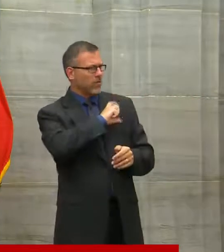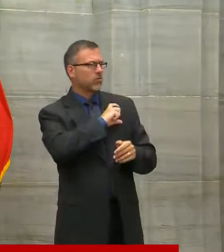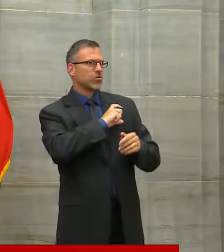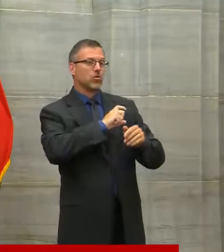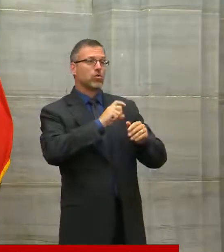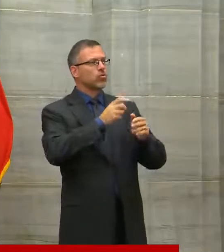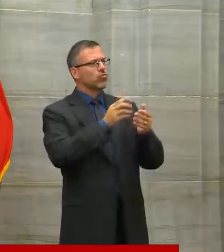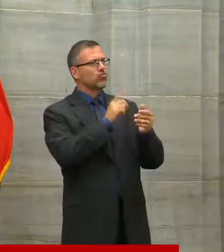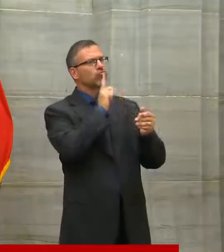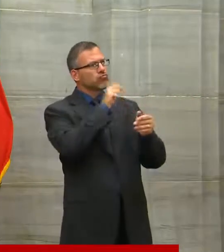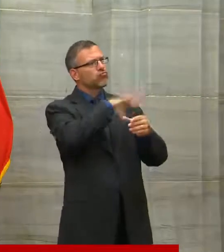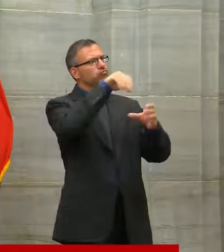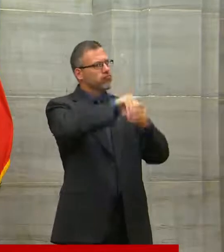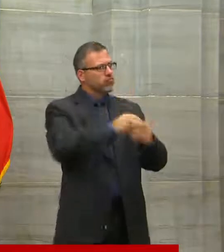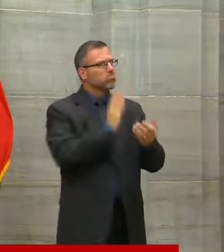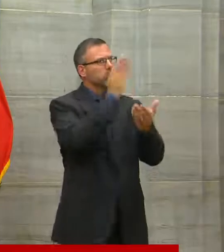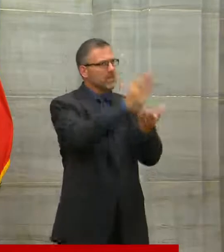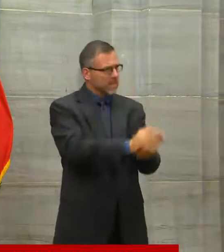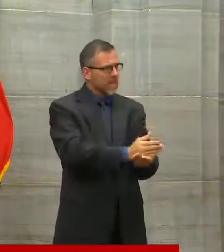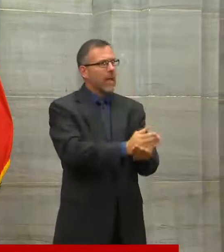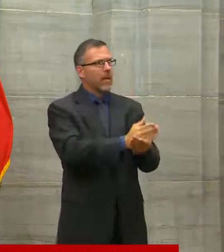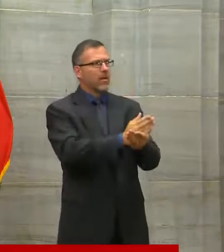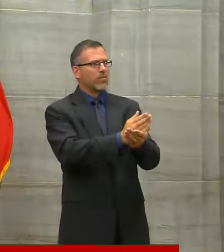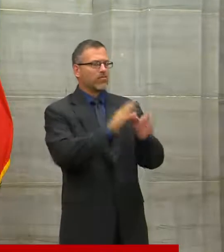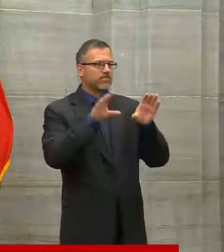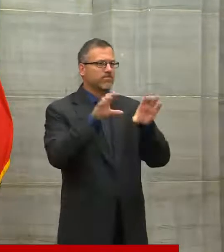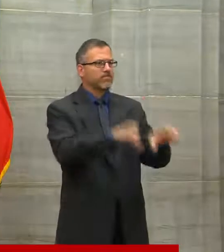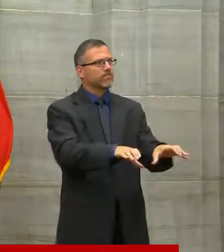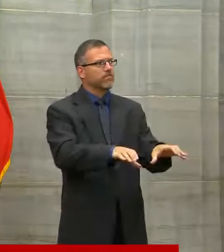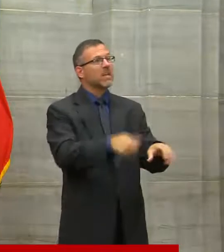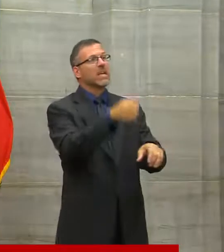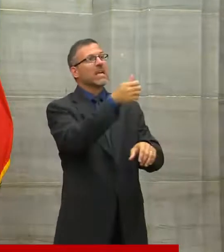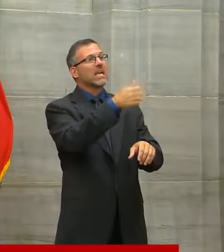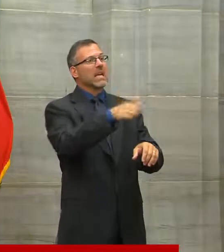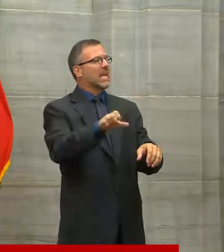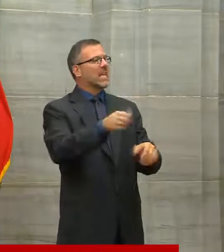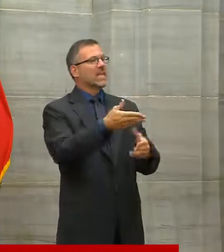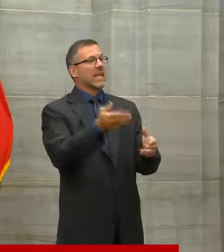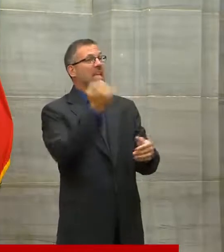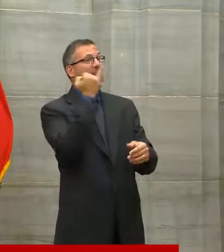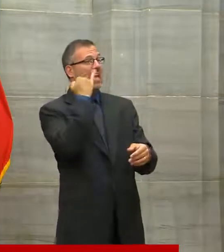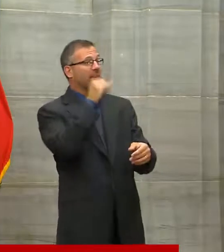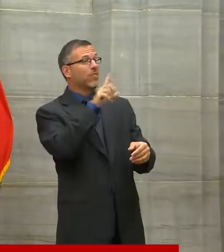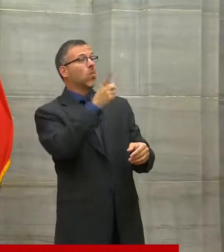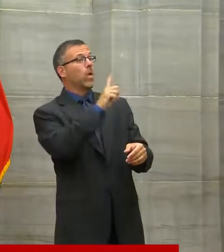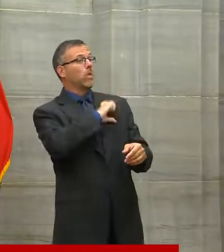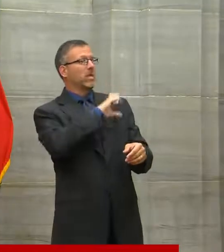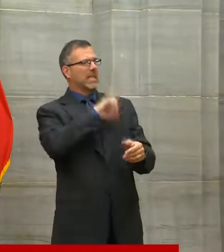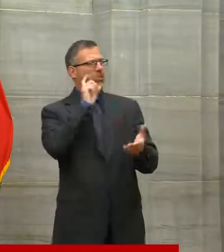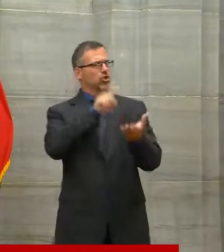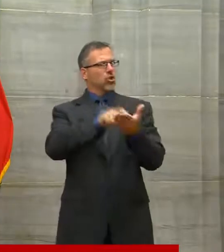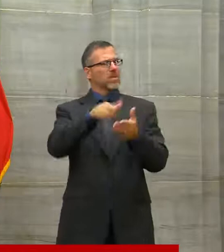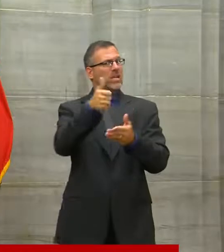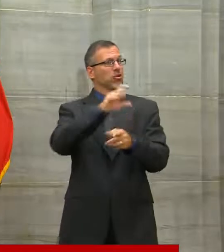to stop any act, even by other officers, that violate law or